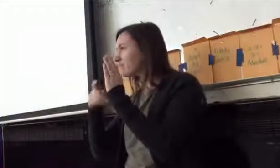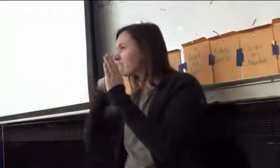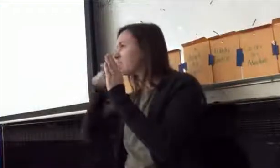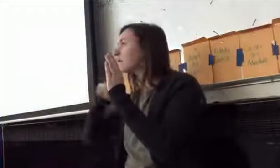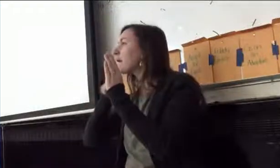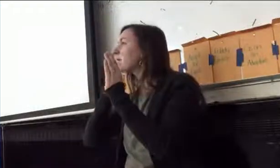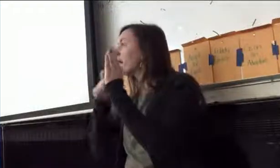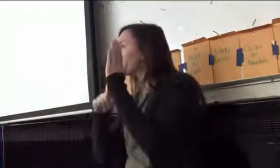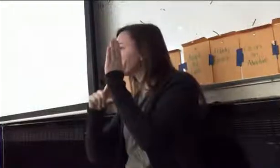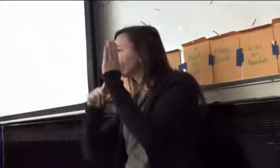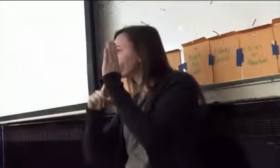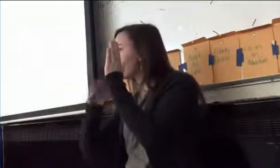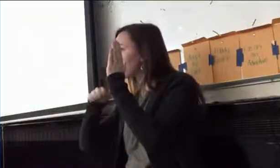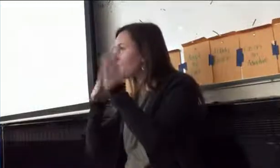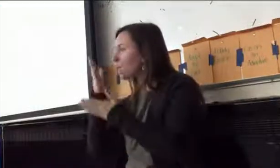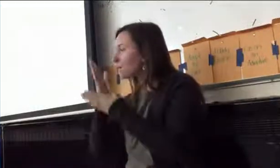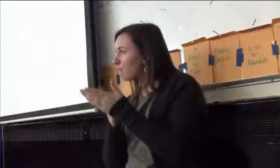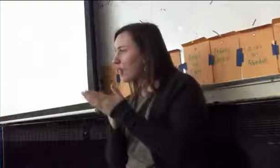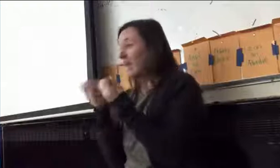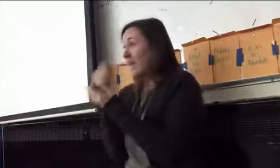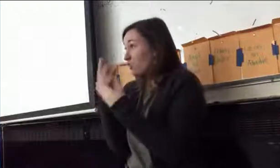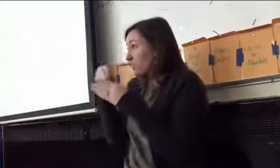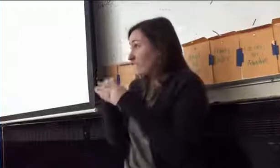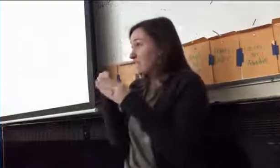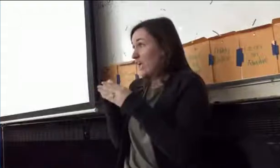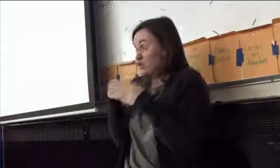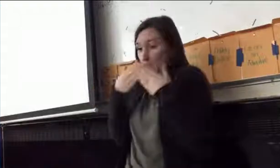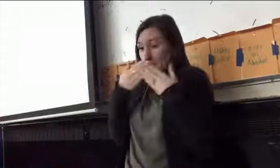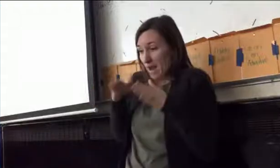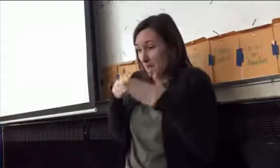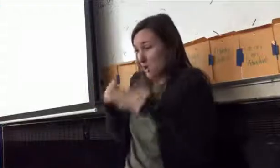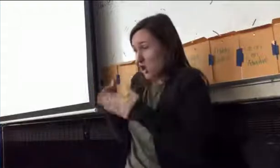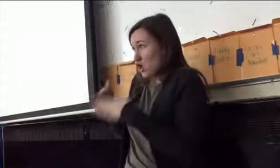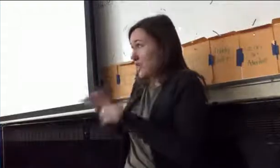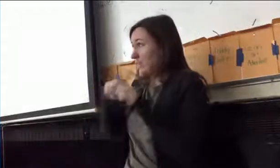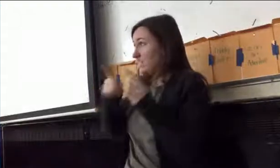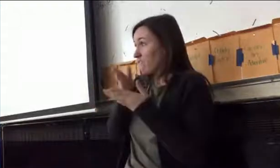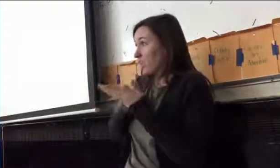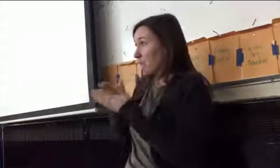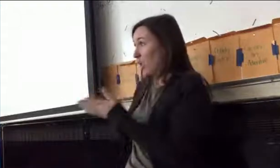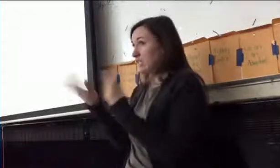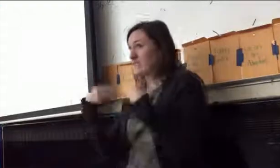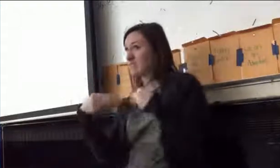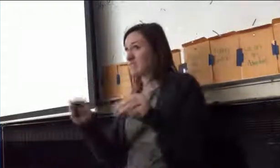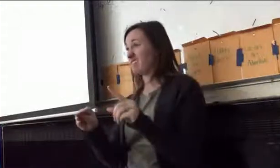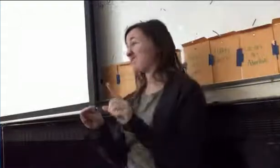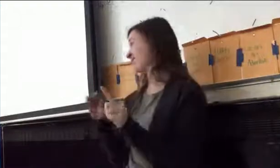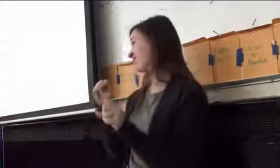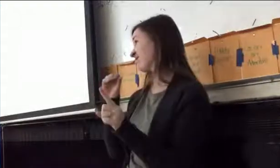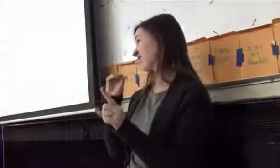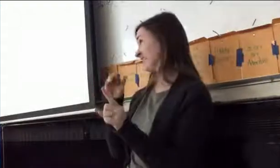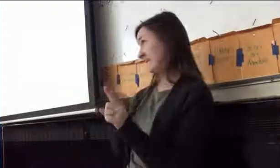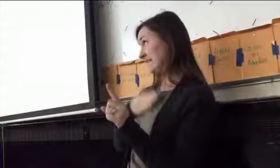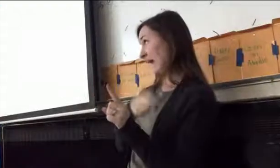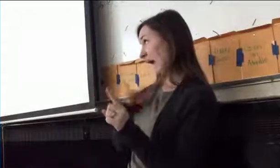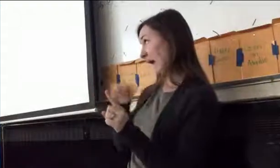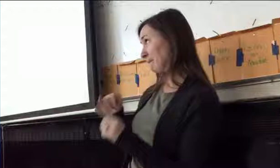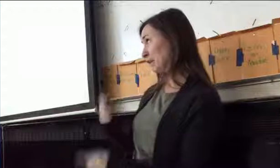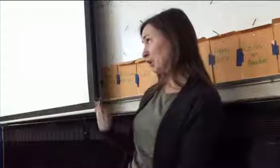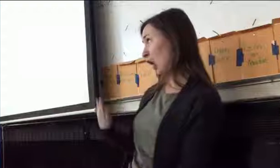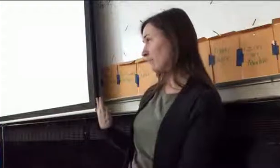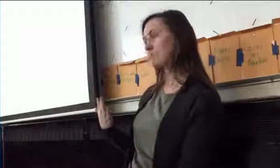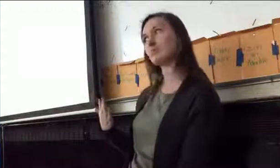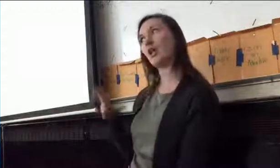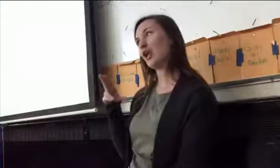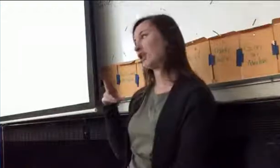filament up at the top, and that's their whole job, is you just break apart all these different light bulbs. Yes? Happy job. No.